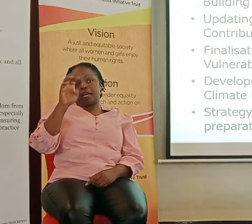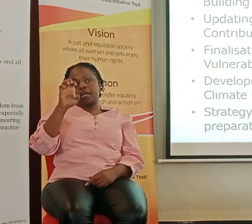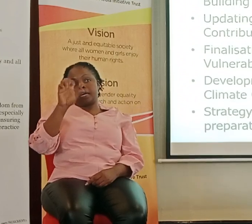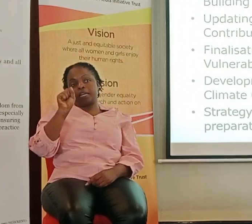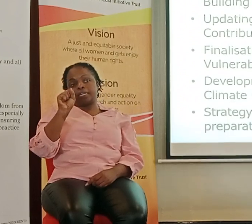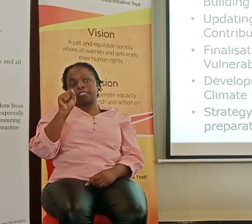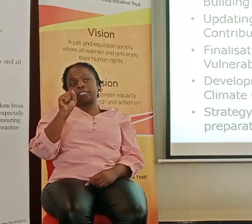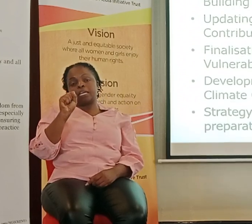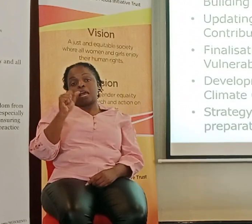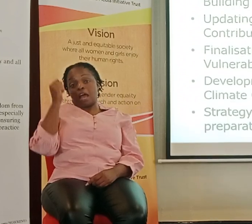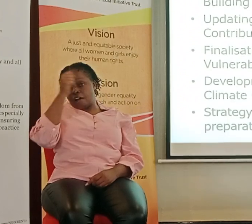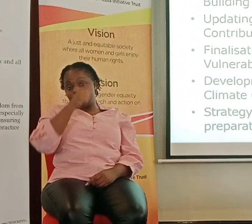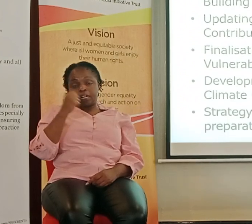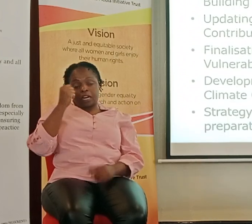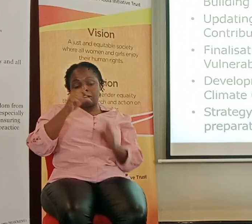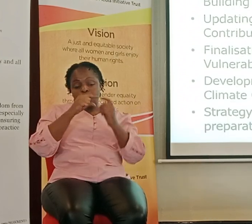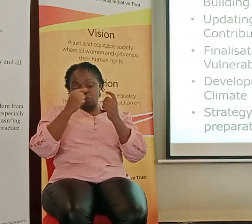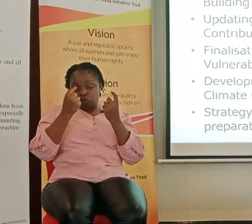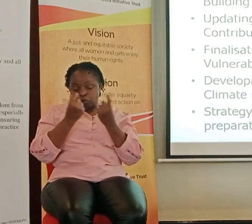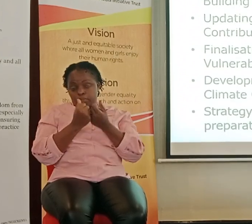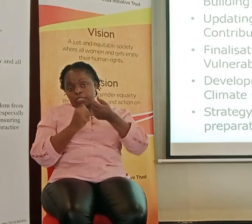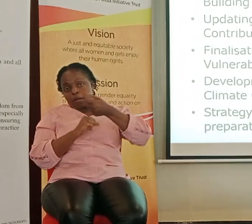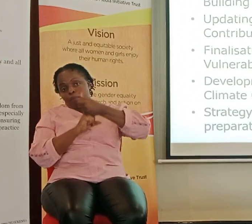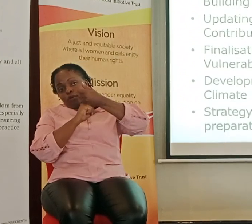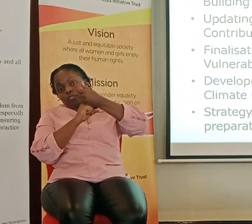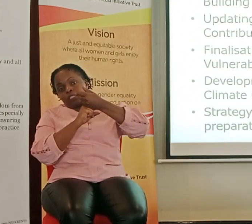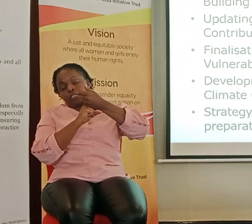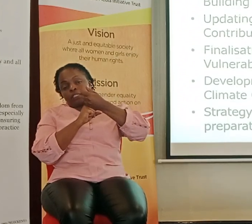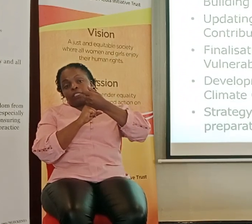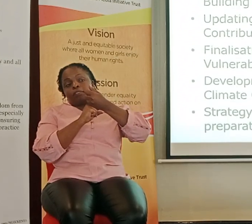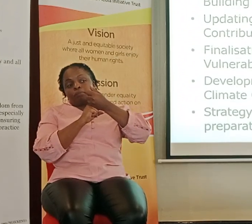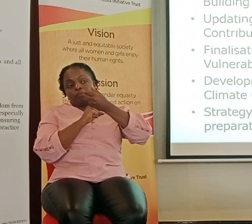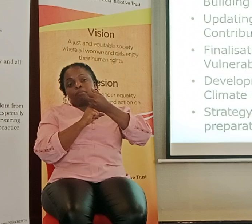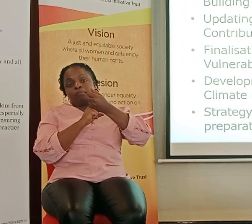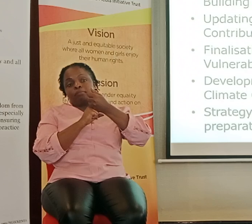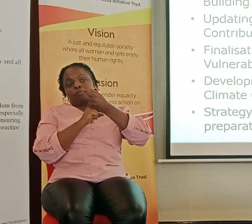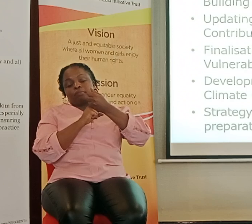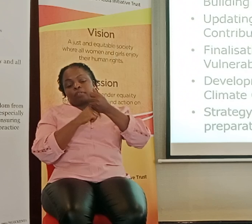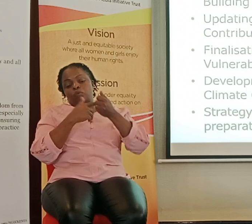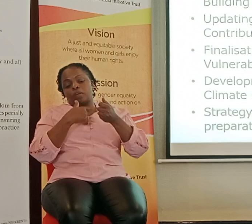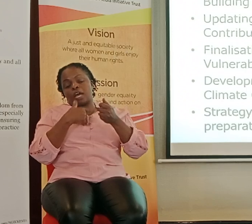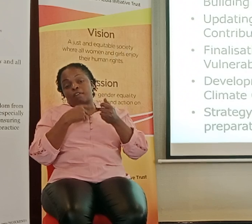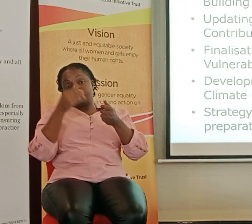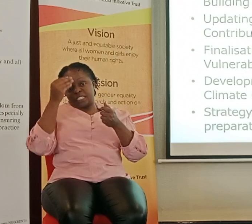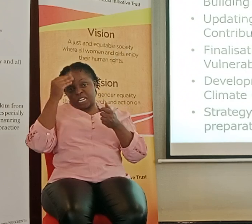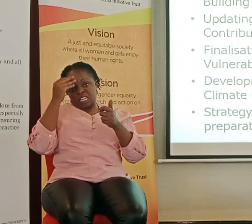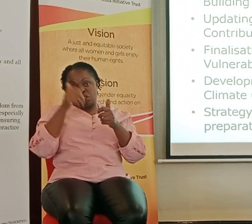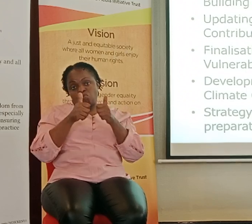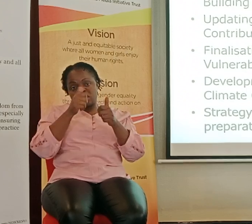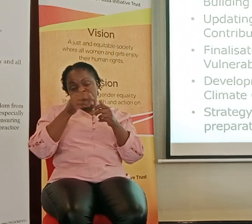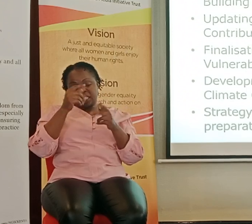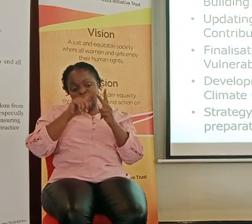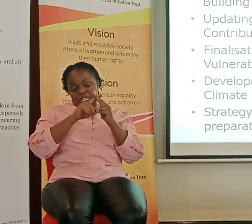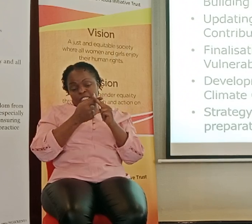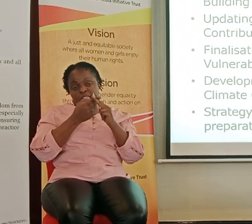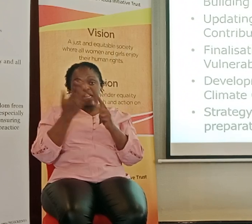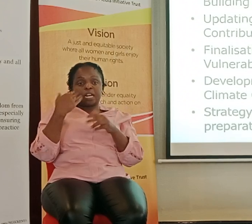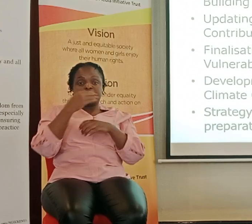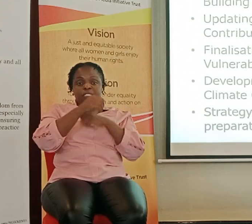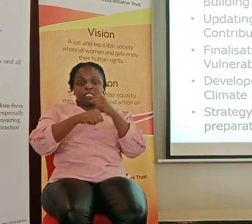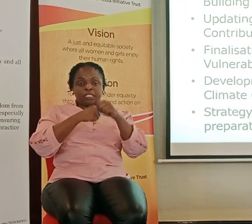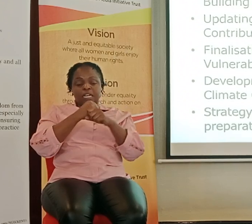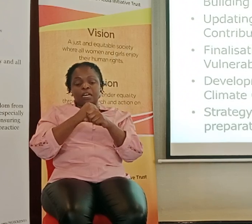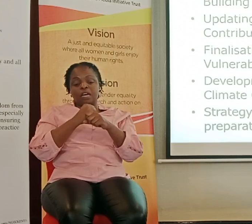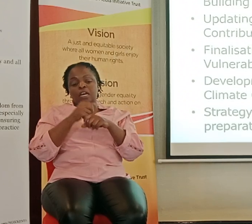Negotiators support, at the tail end of a study that started last year, the National Gender